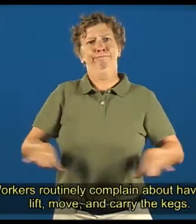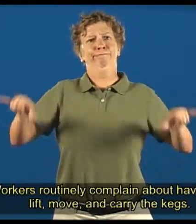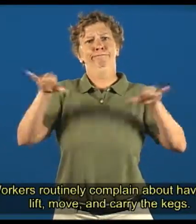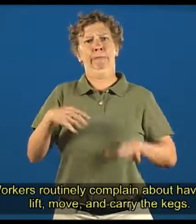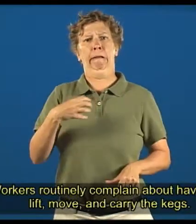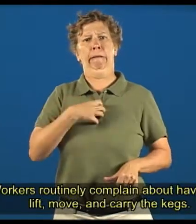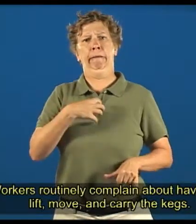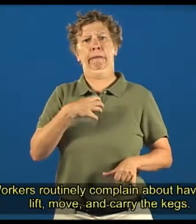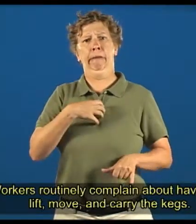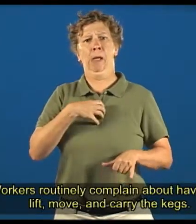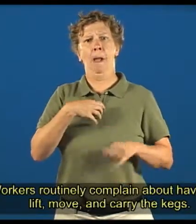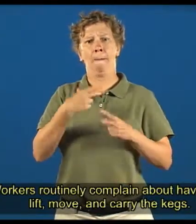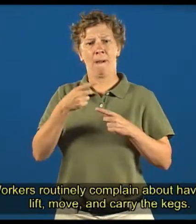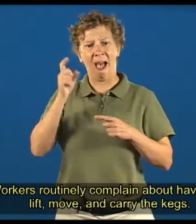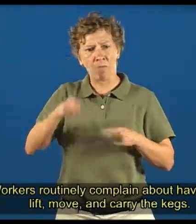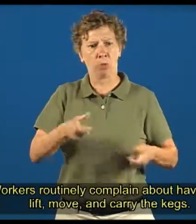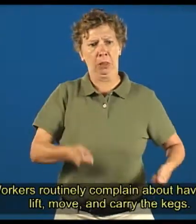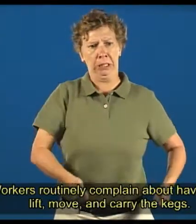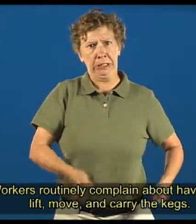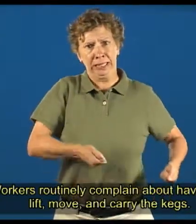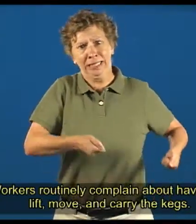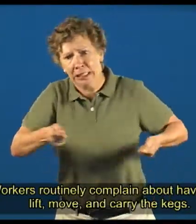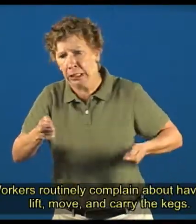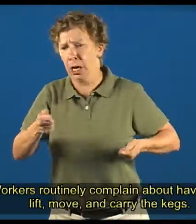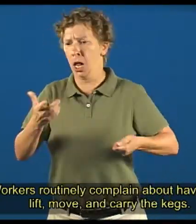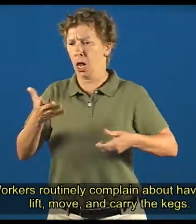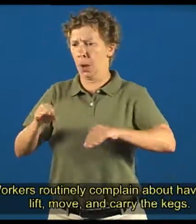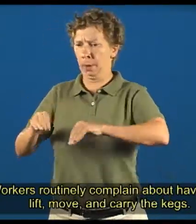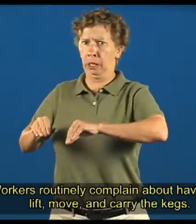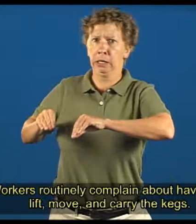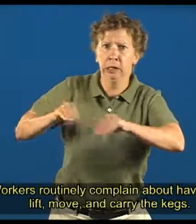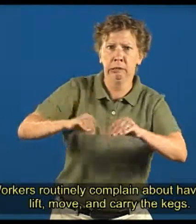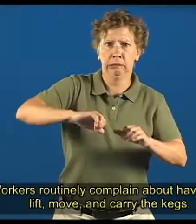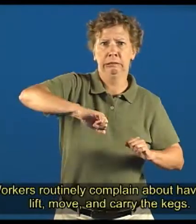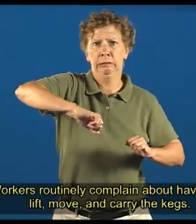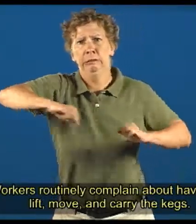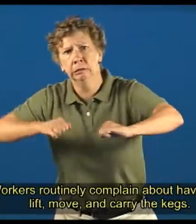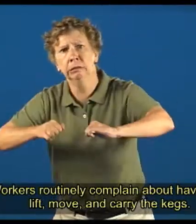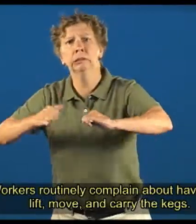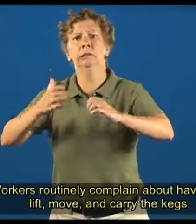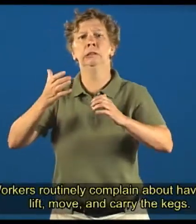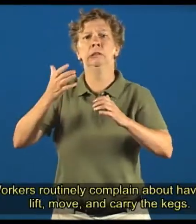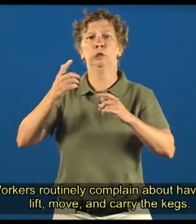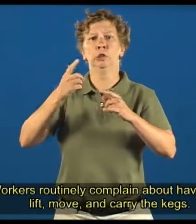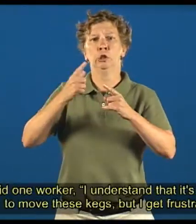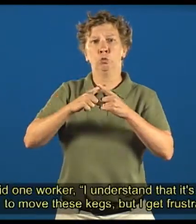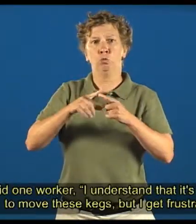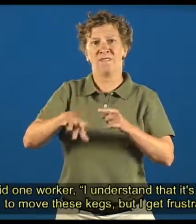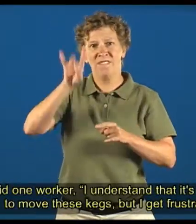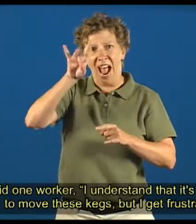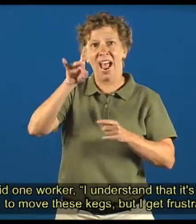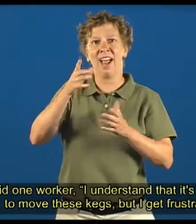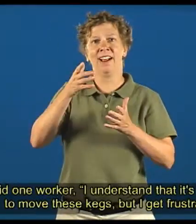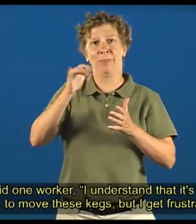Workers routinely complain about having to lift, move, and carry the kegs. Said one worker,